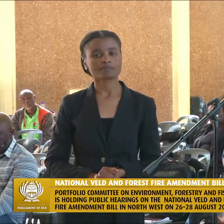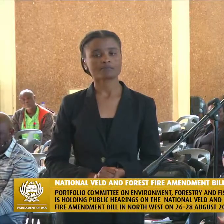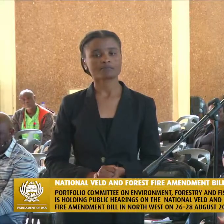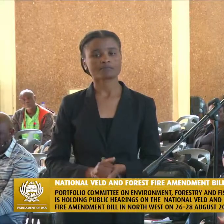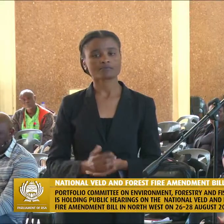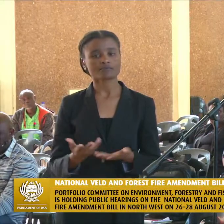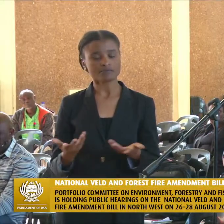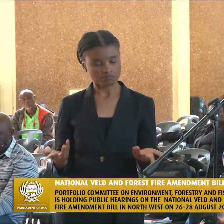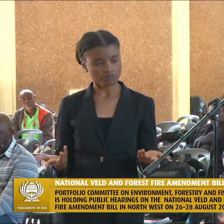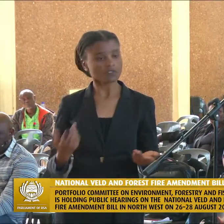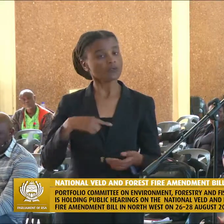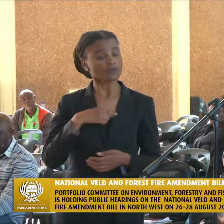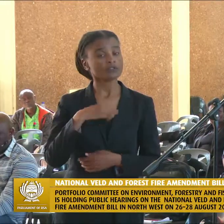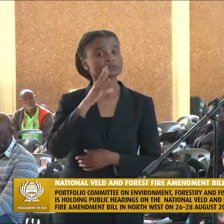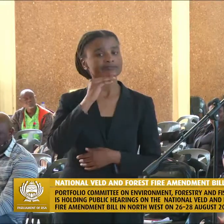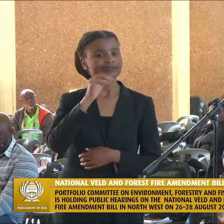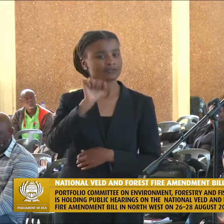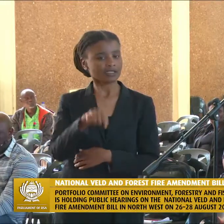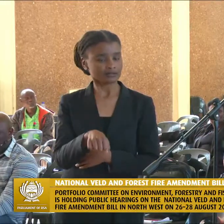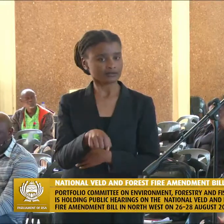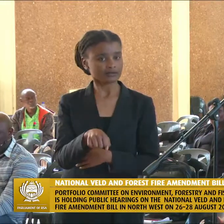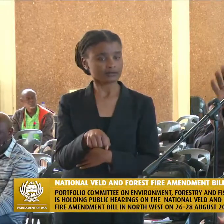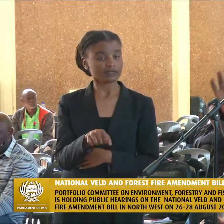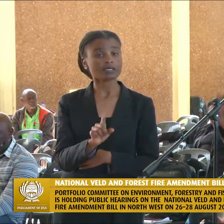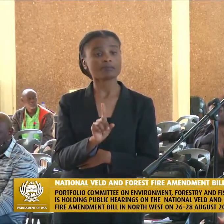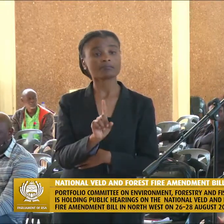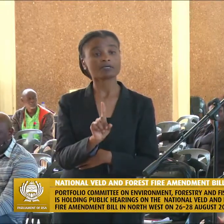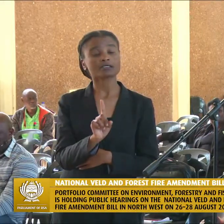we need to speak my consultation